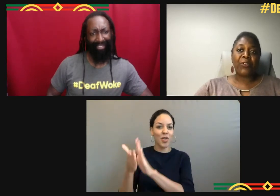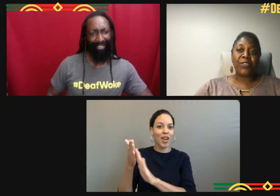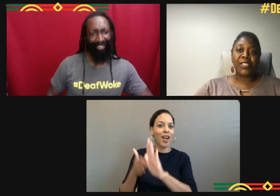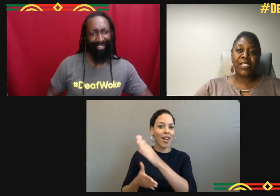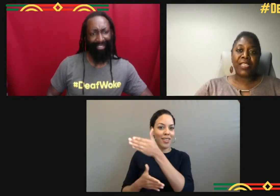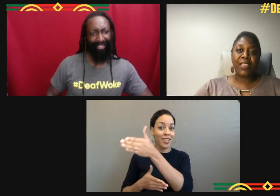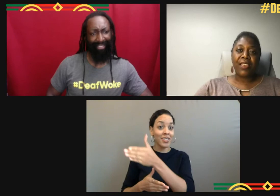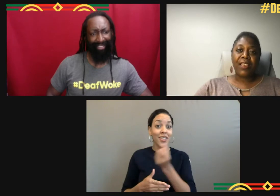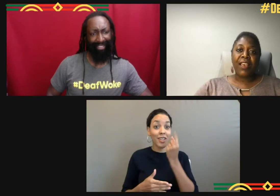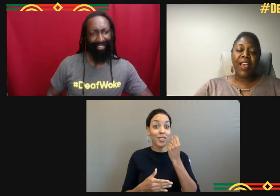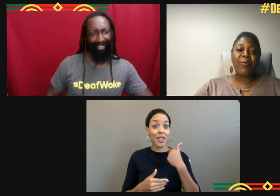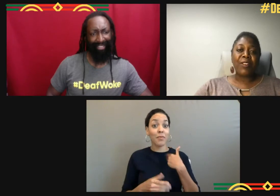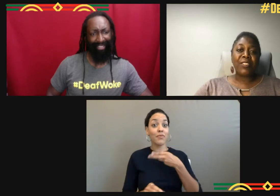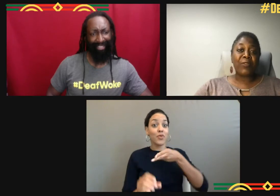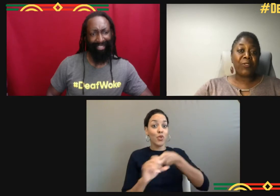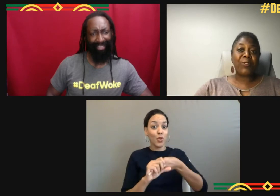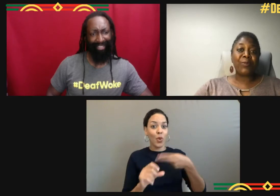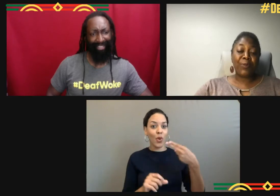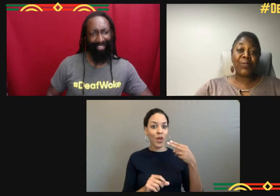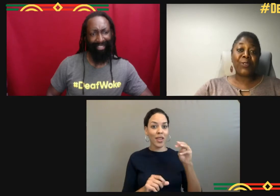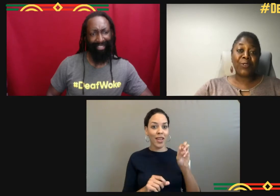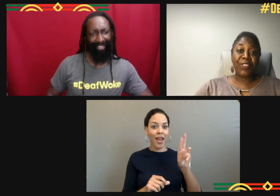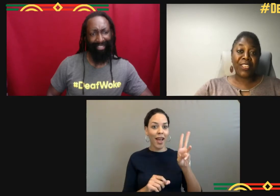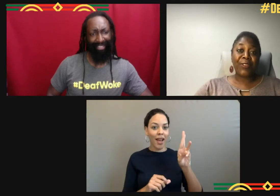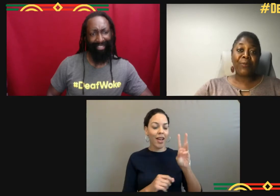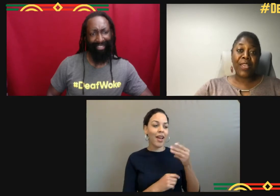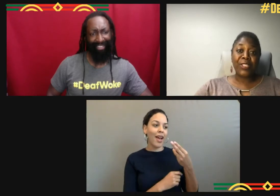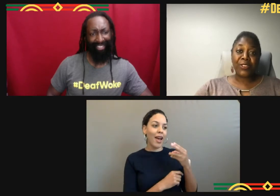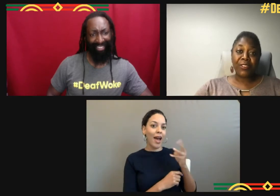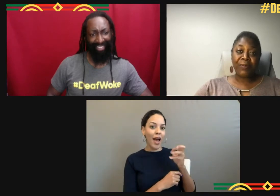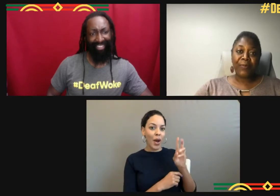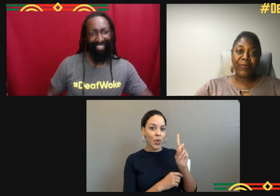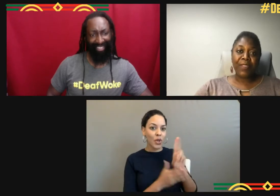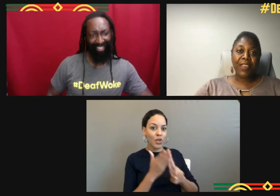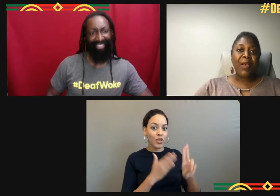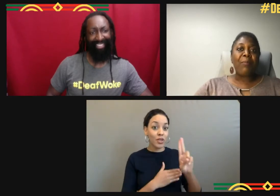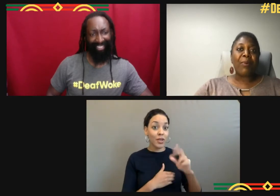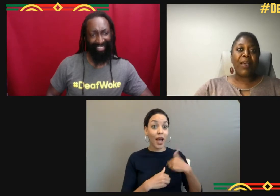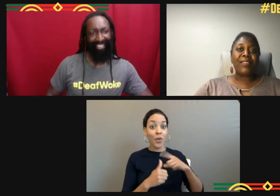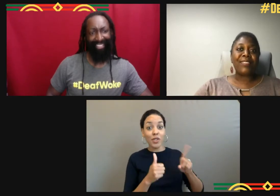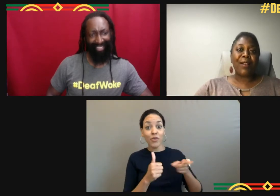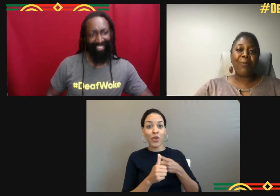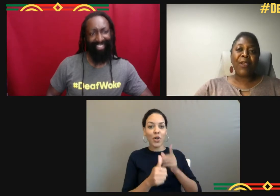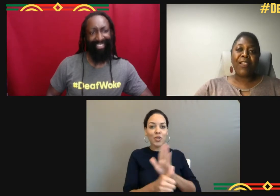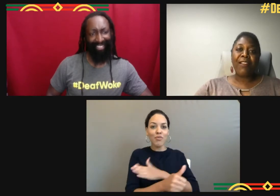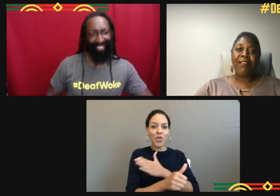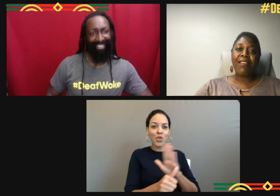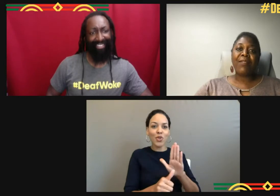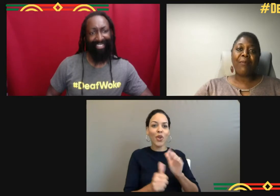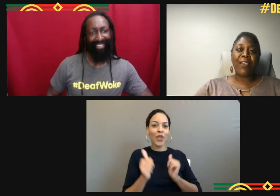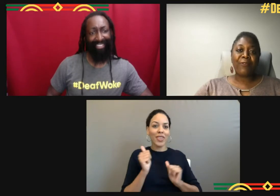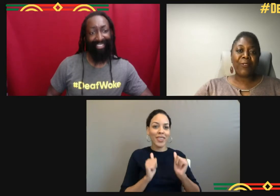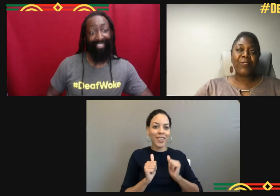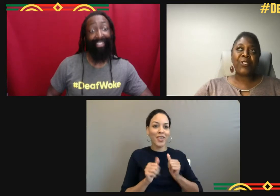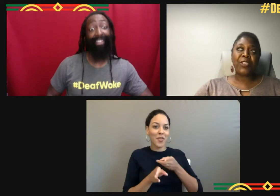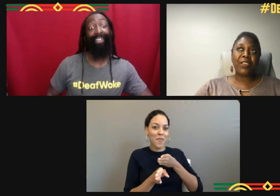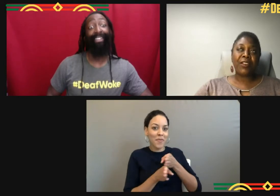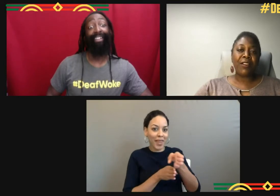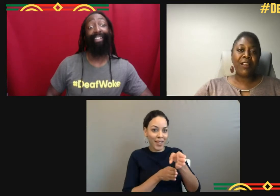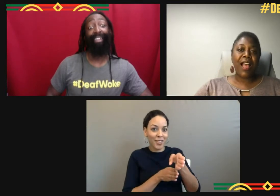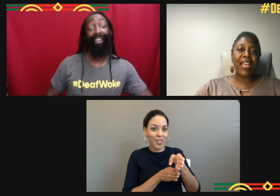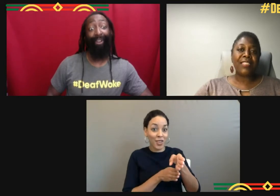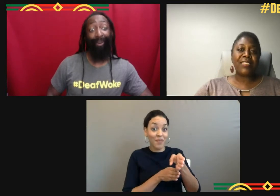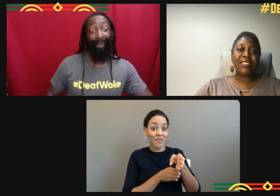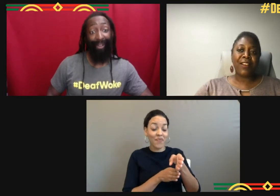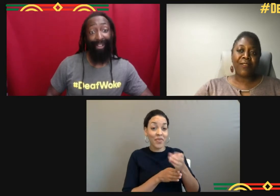Howard University, I was the first musical theater major. But somewhere in my first